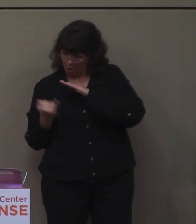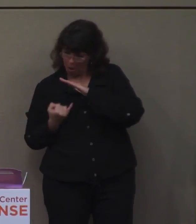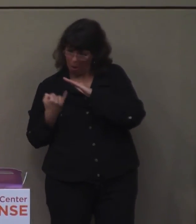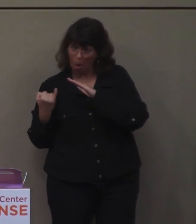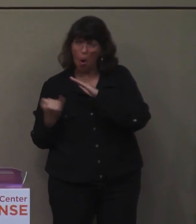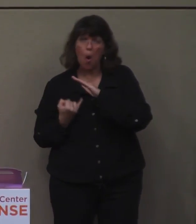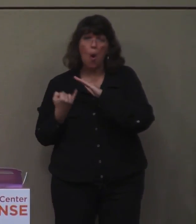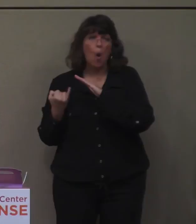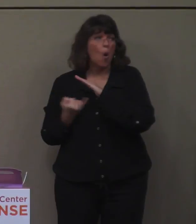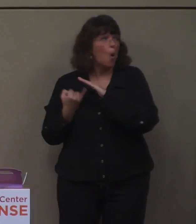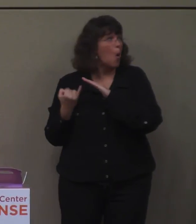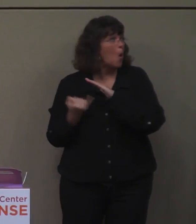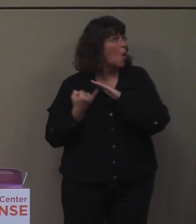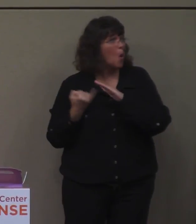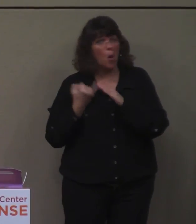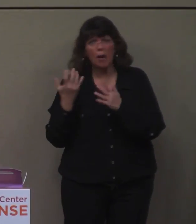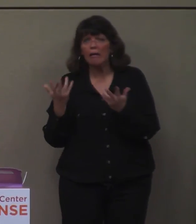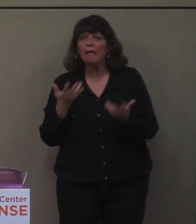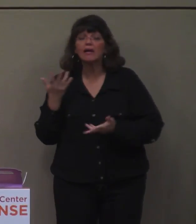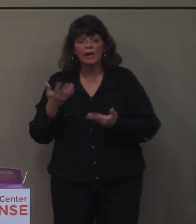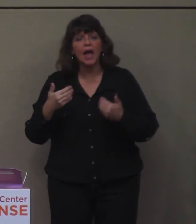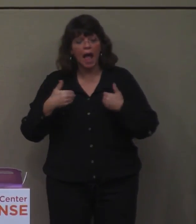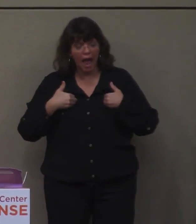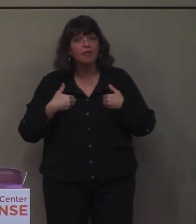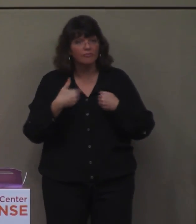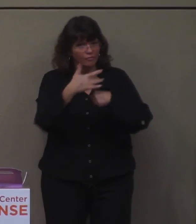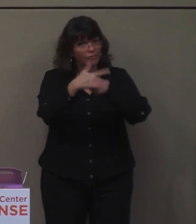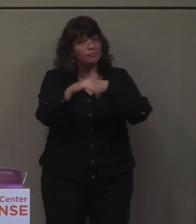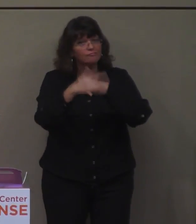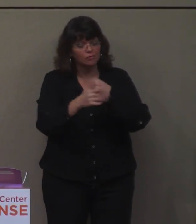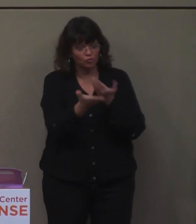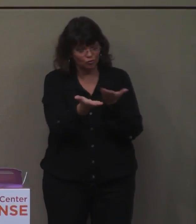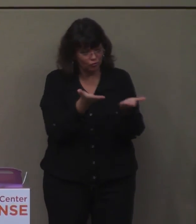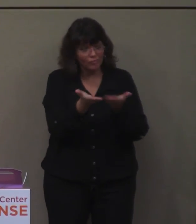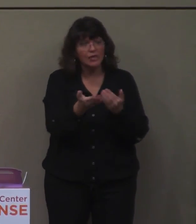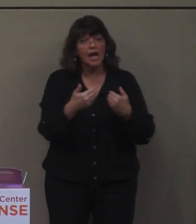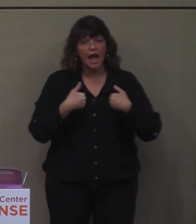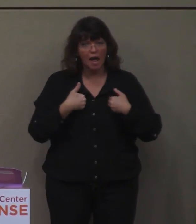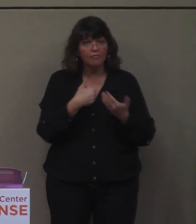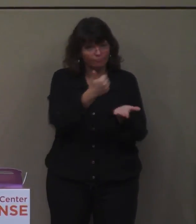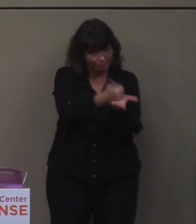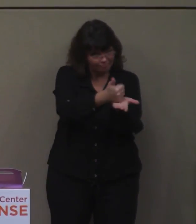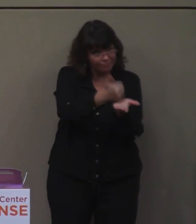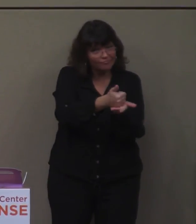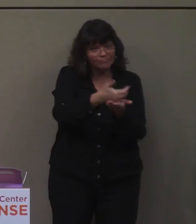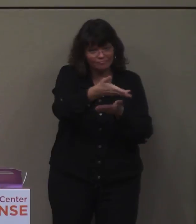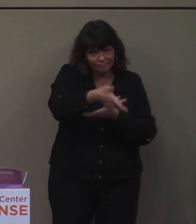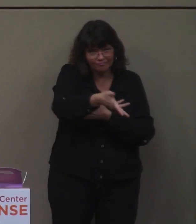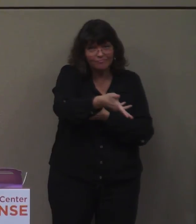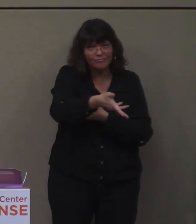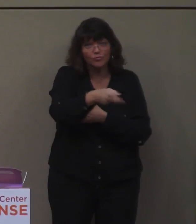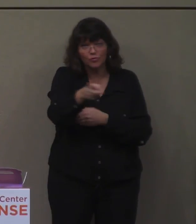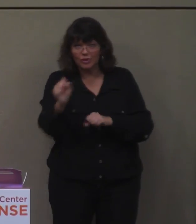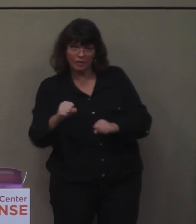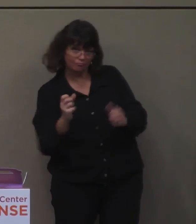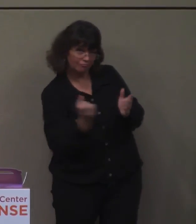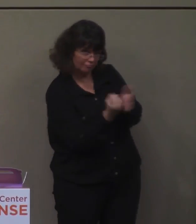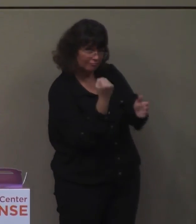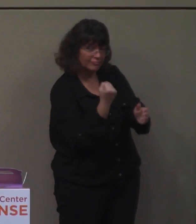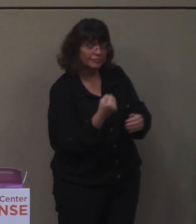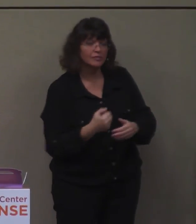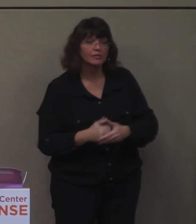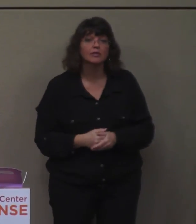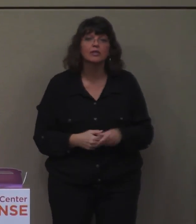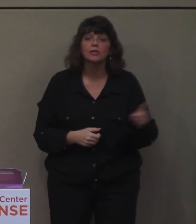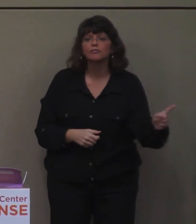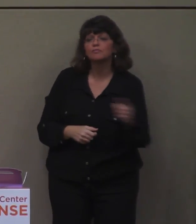lines. You know, there's still help and services available. And our last question, Dr. Johnson, if you could just speak to folks